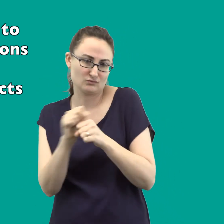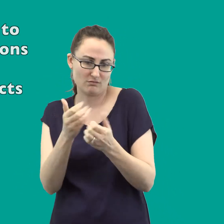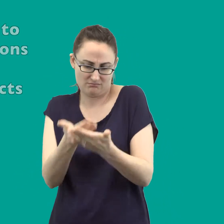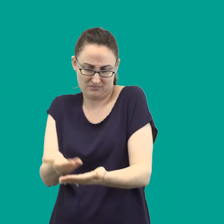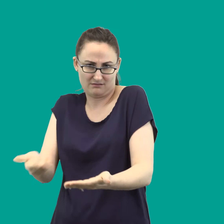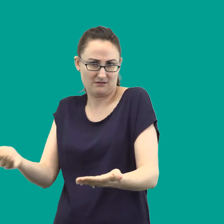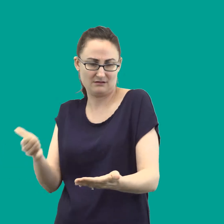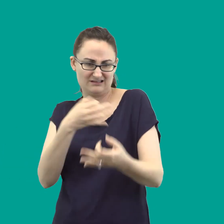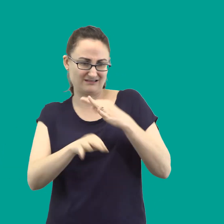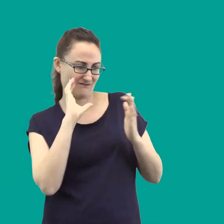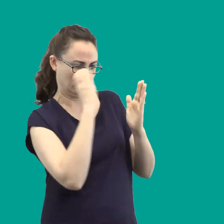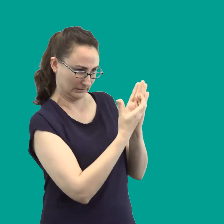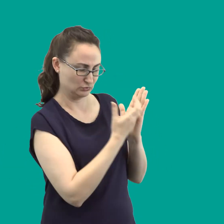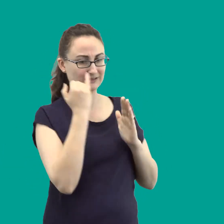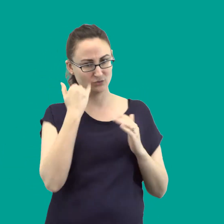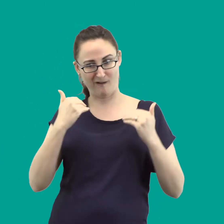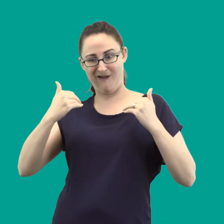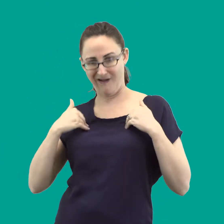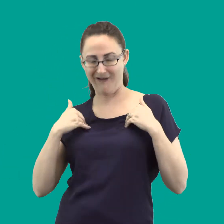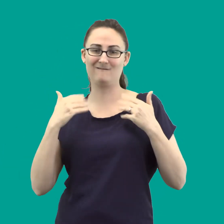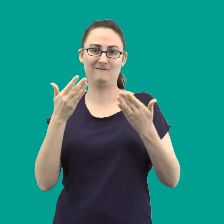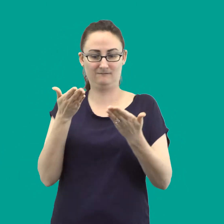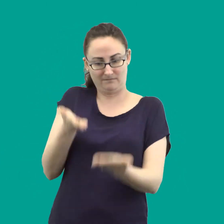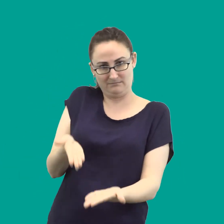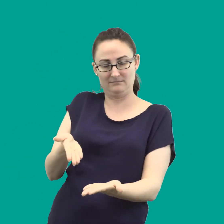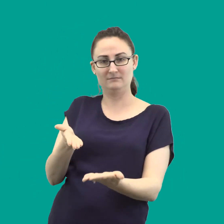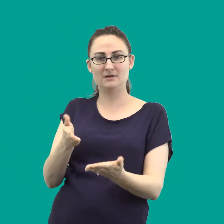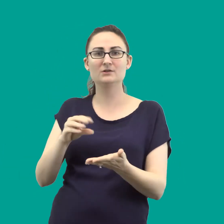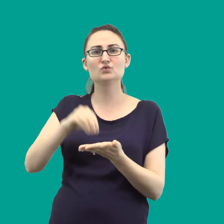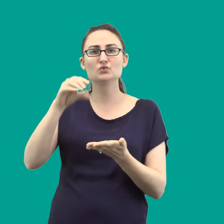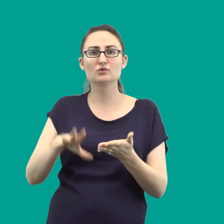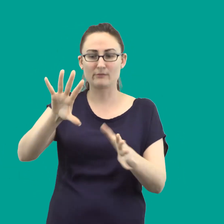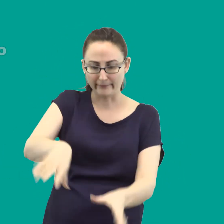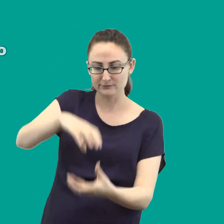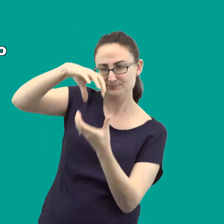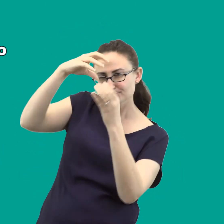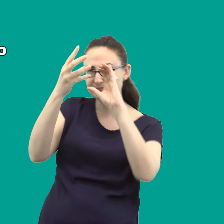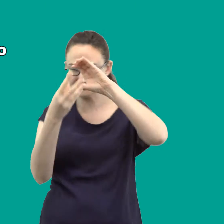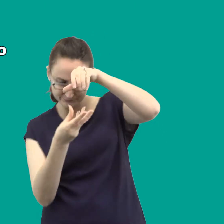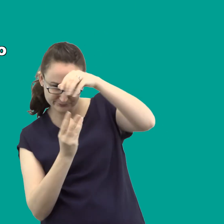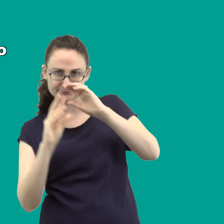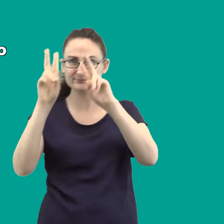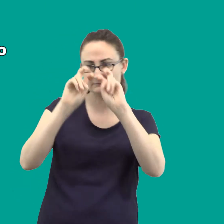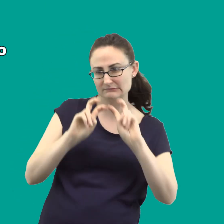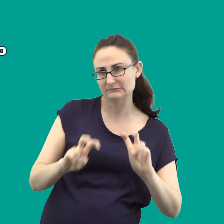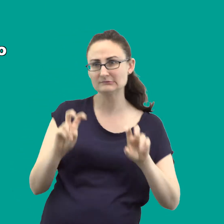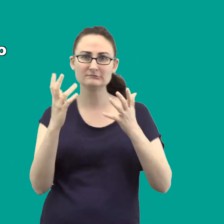actual object for the students to look at instead of a picture, students can manipulate, observe, and analyze the